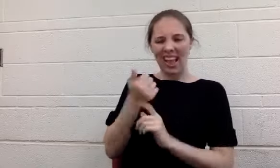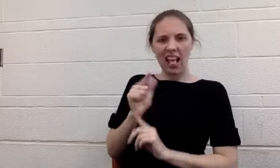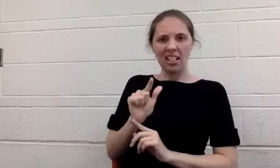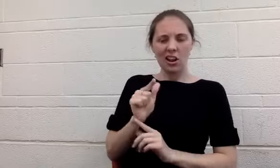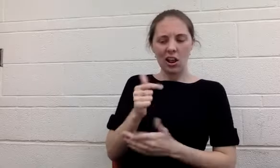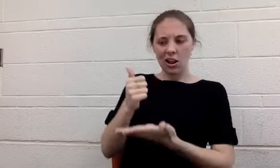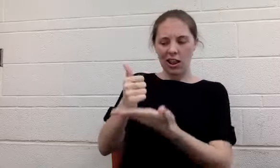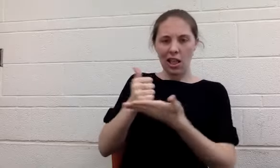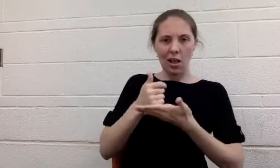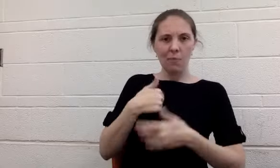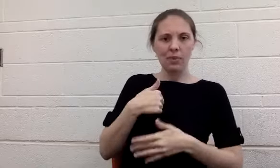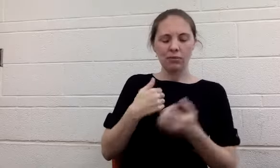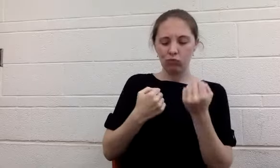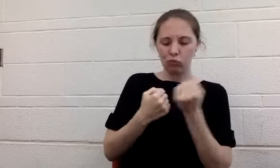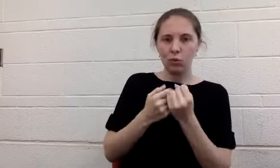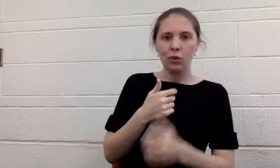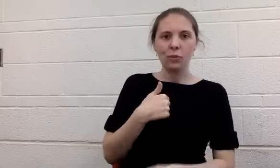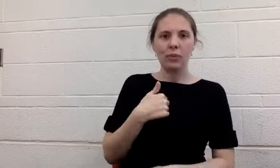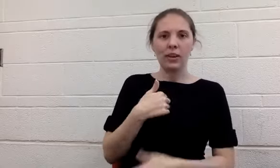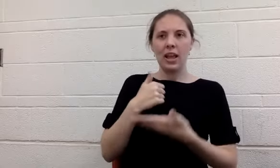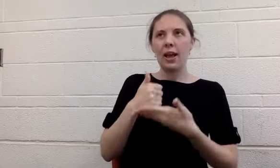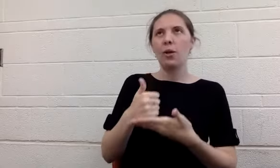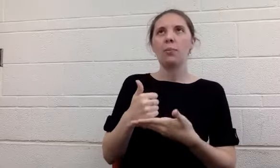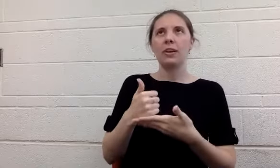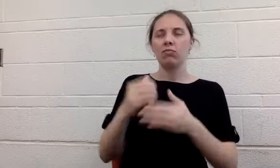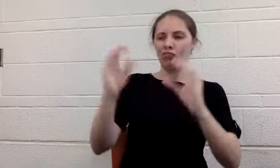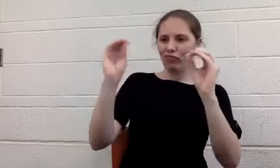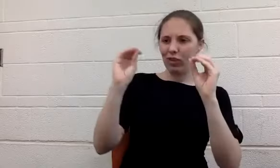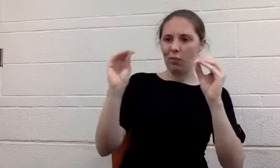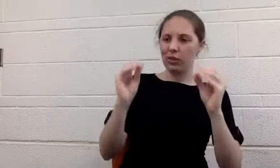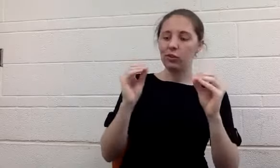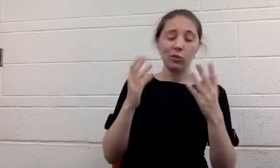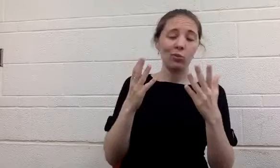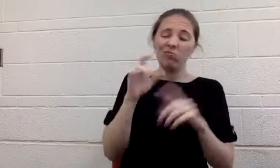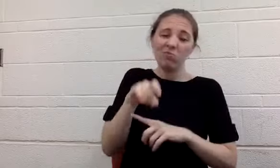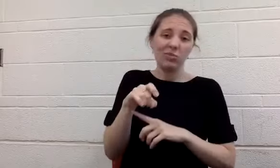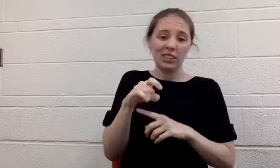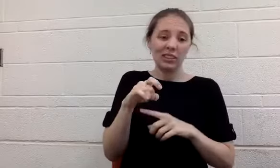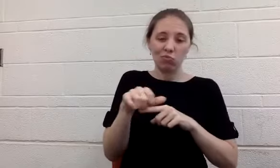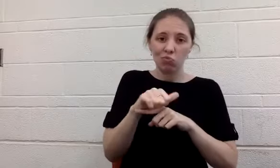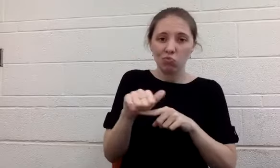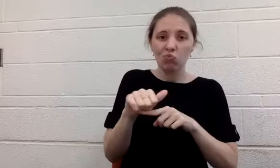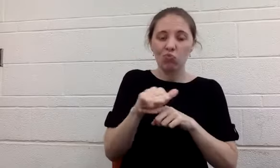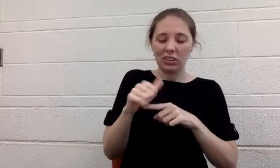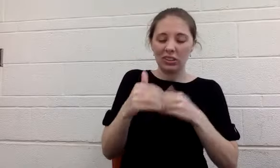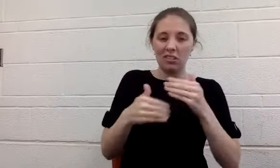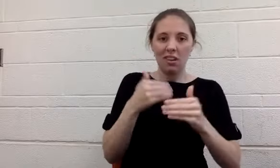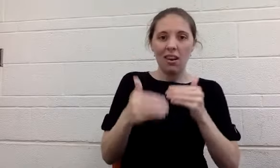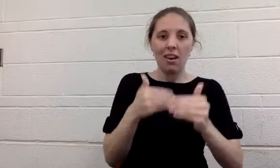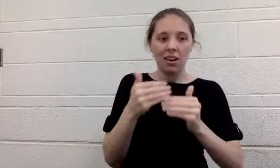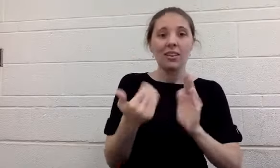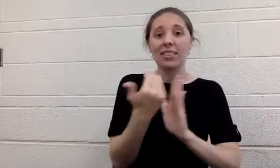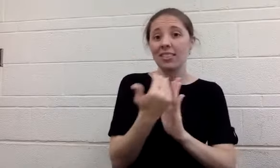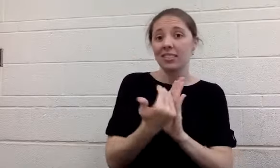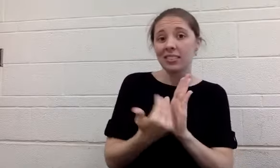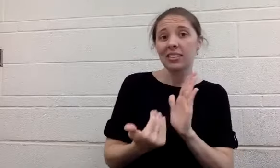I love you very much, and then he would, go out there and do his deal and whatever. And like I say, I had this magic age of 32 and that kind of